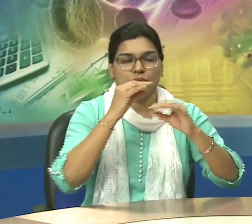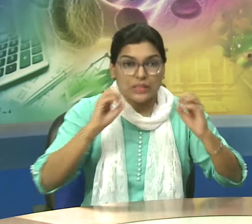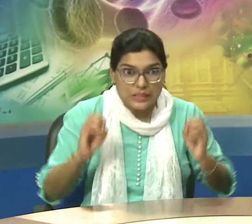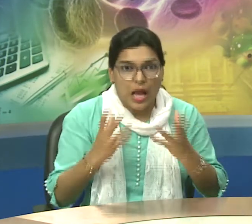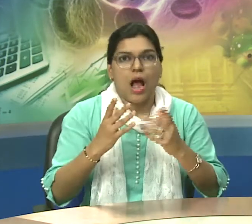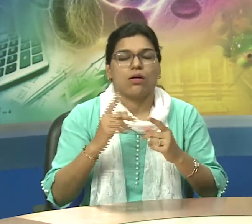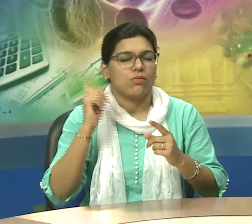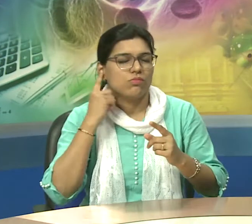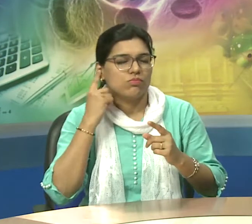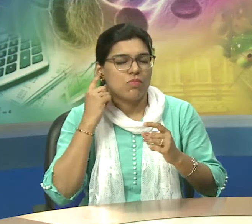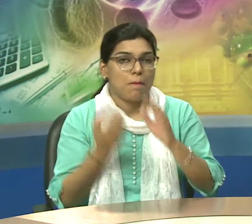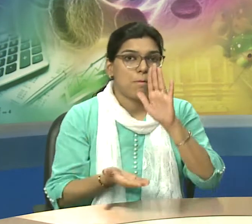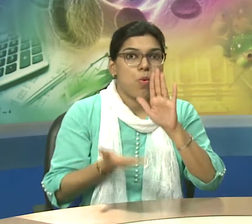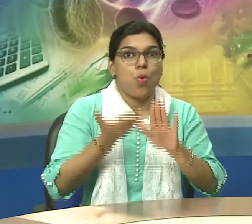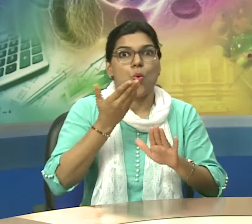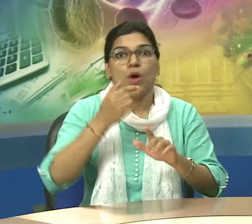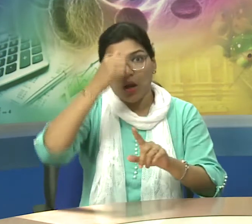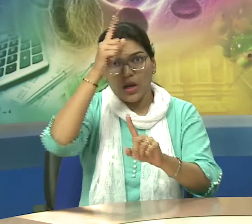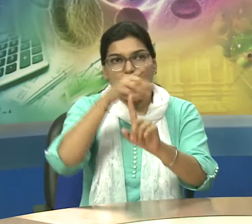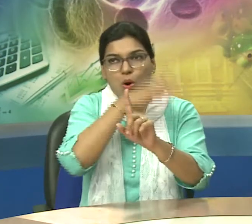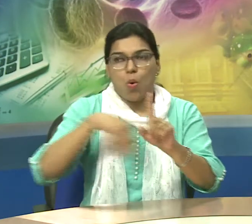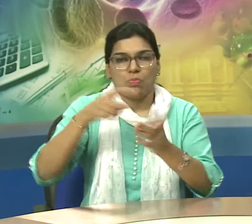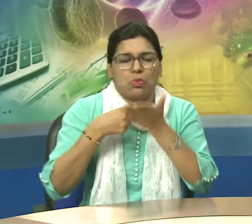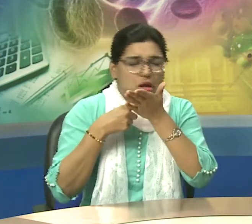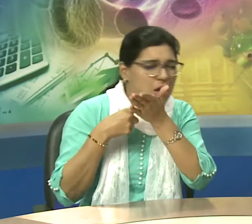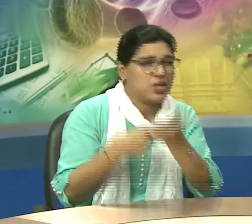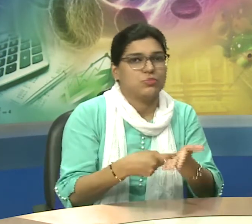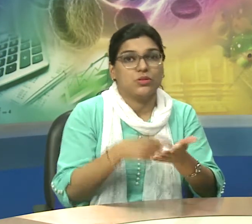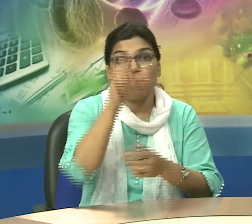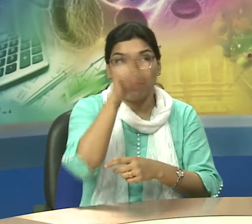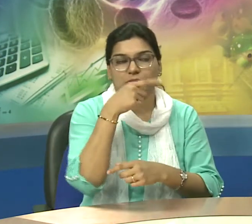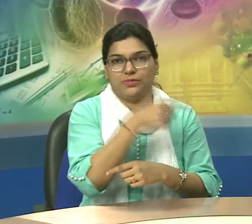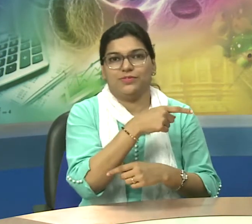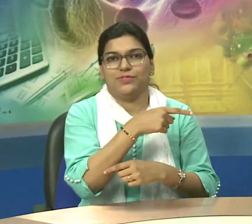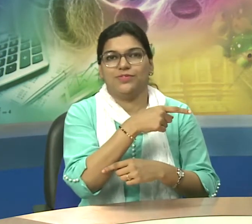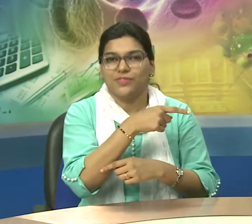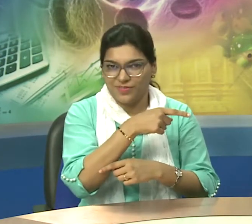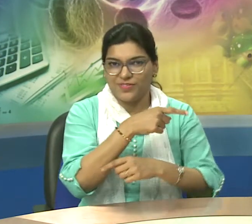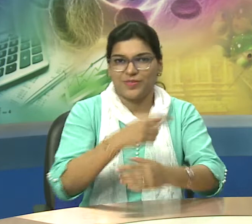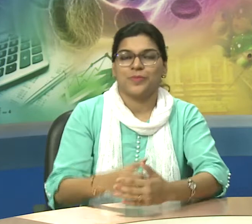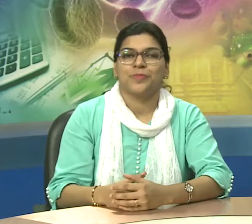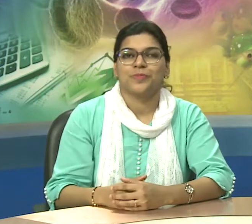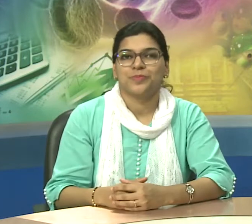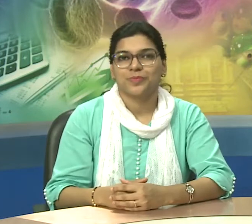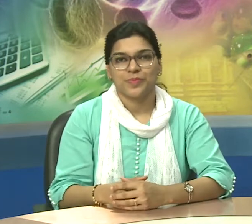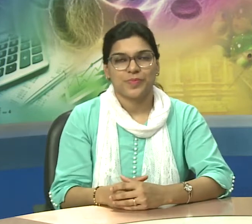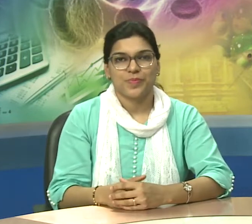Shehnai is the first musical instrument which has been discovered by